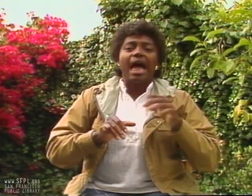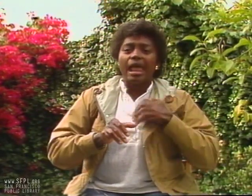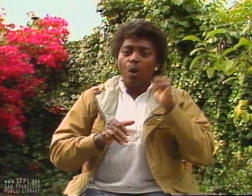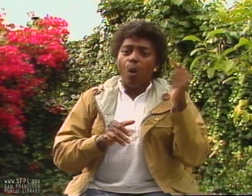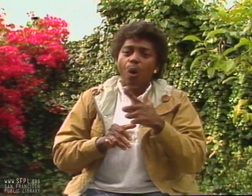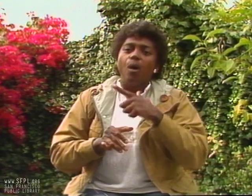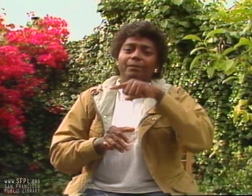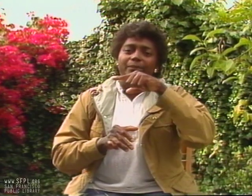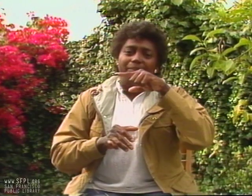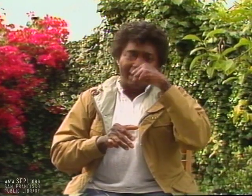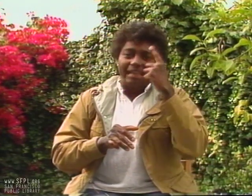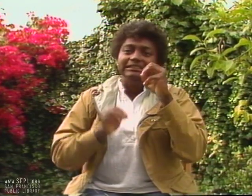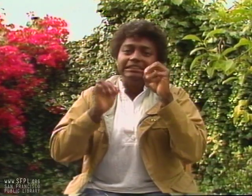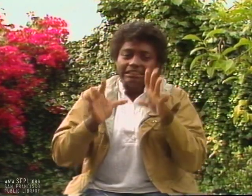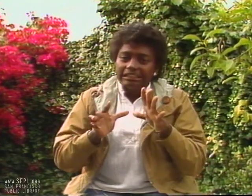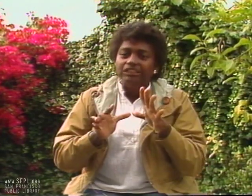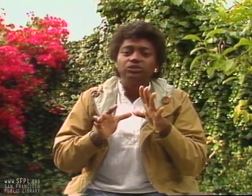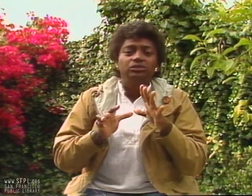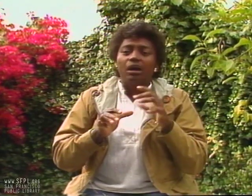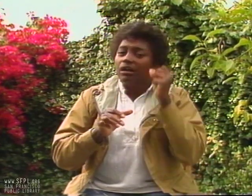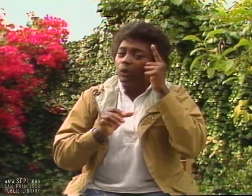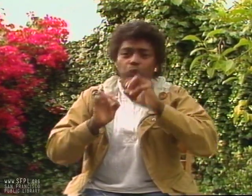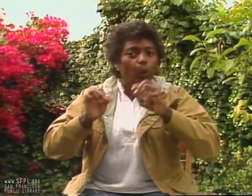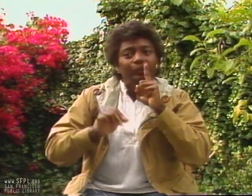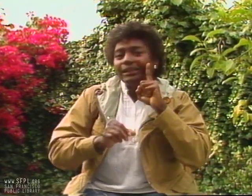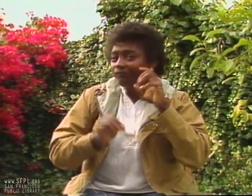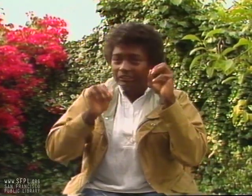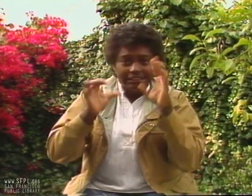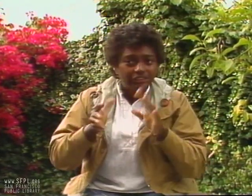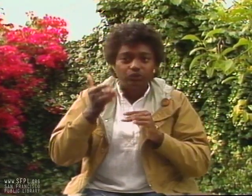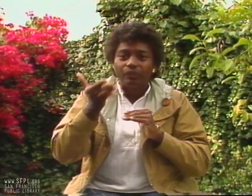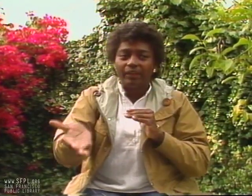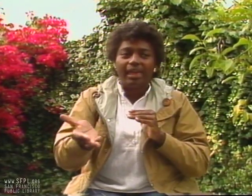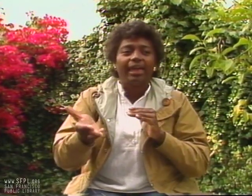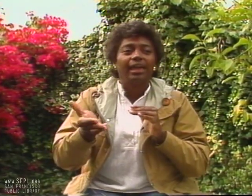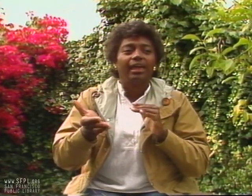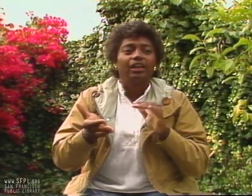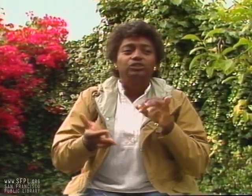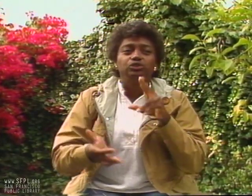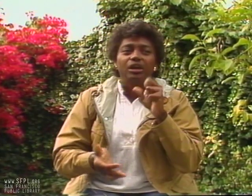teachers were black. But none of them were deaf. There was